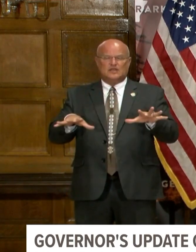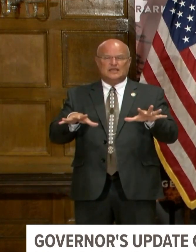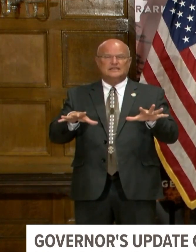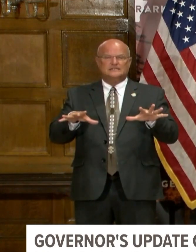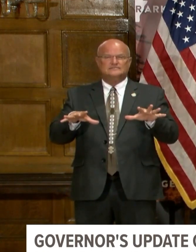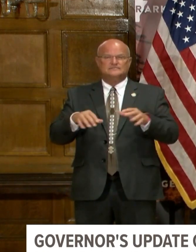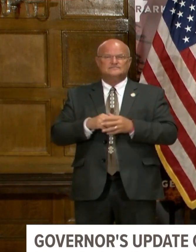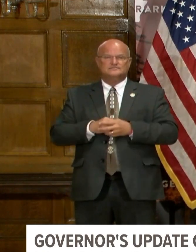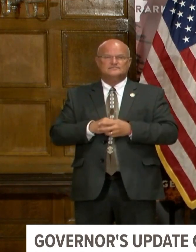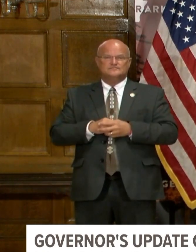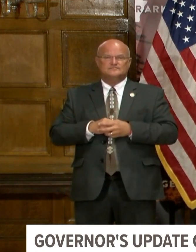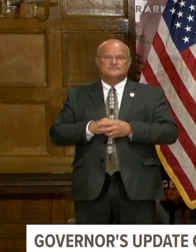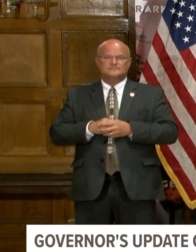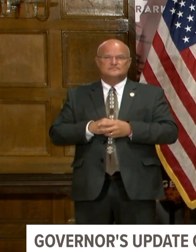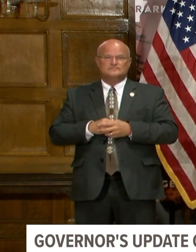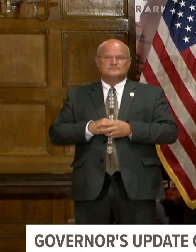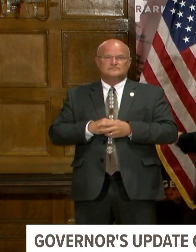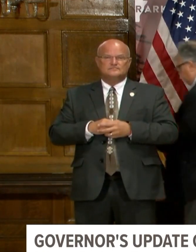if it enters.